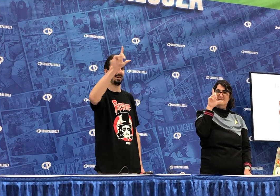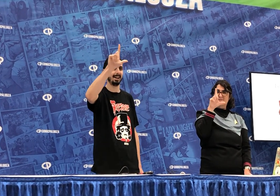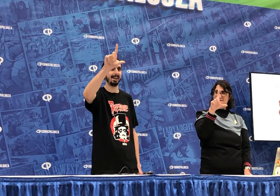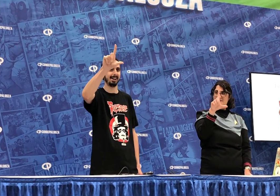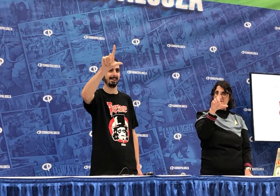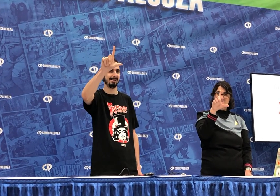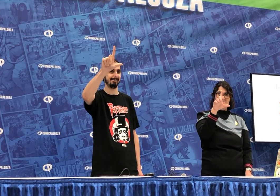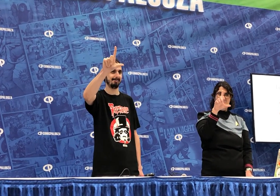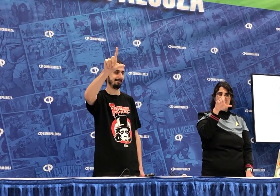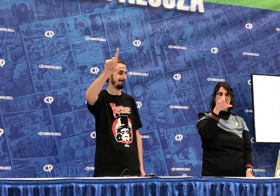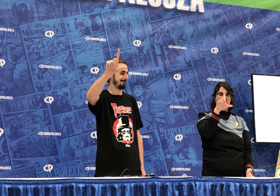L,